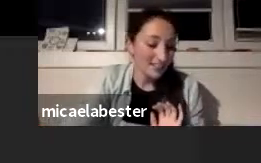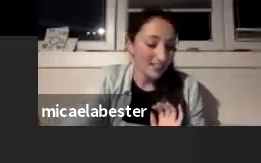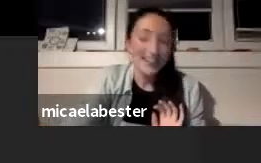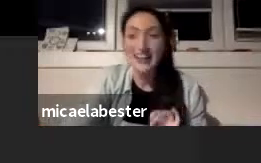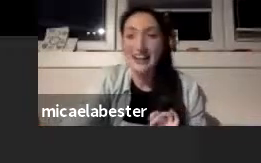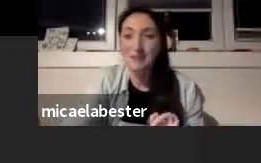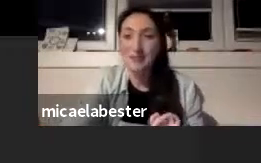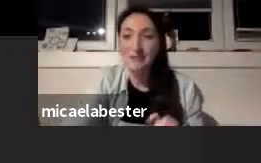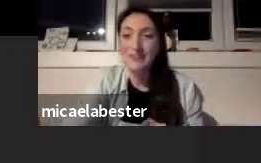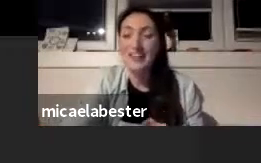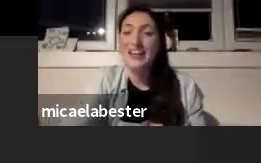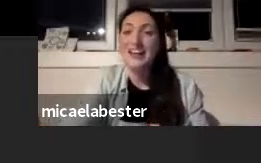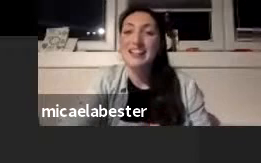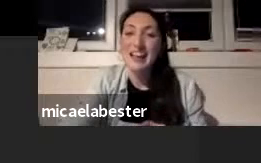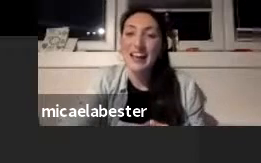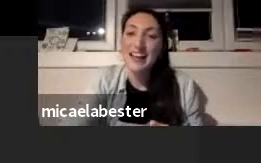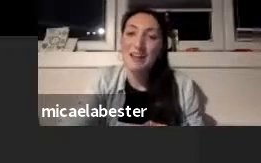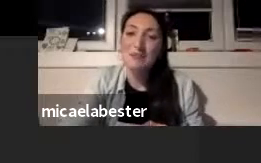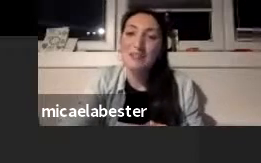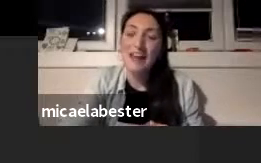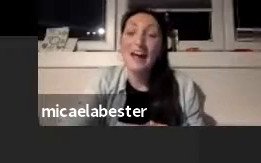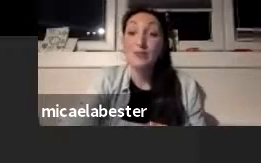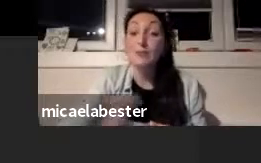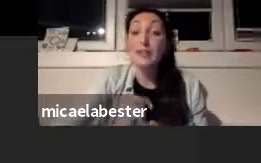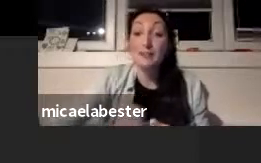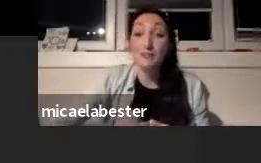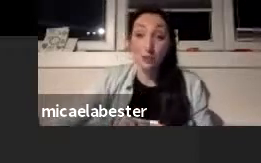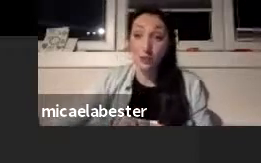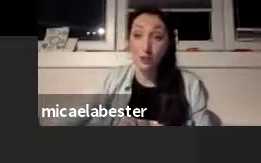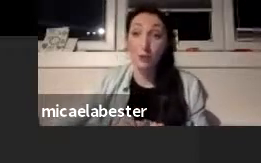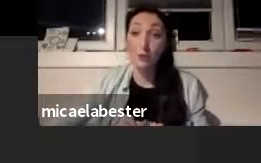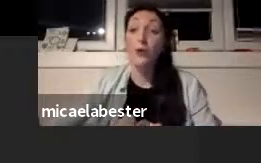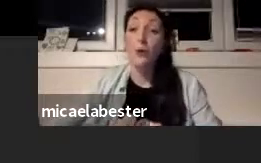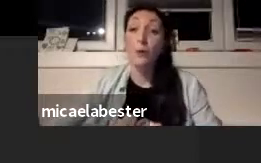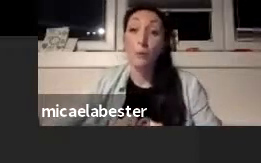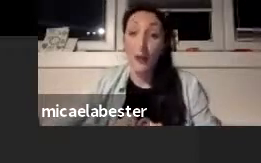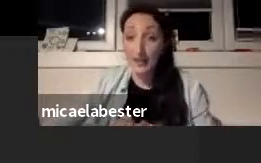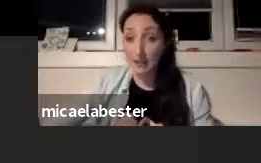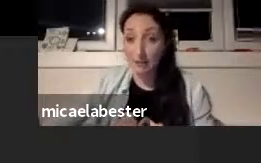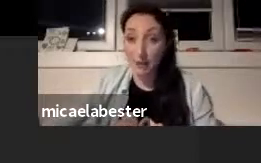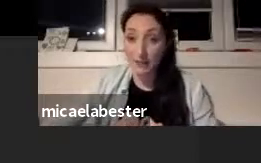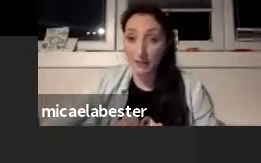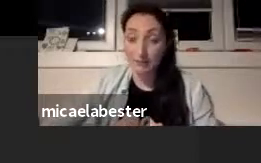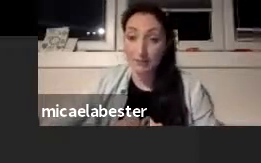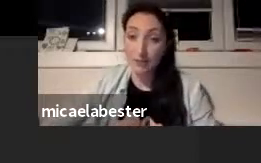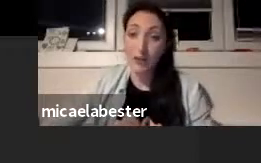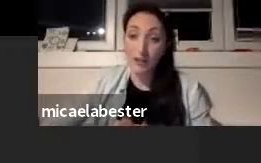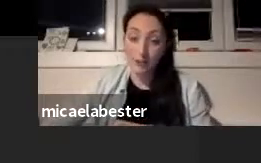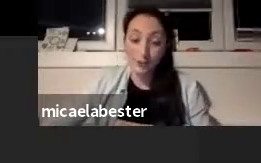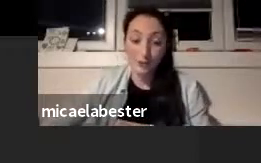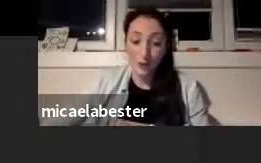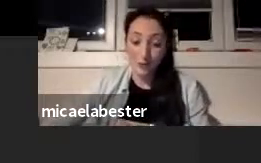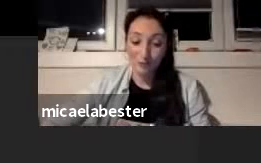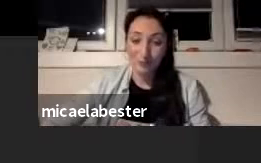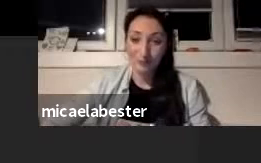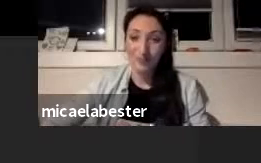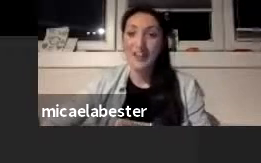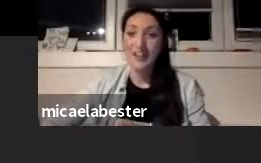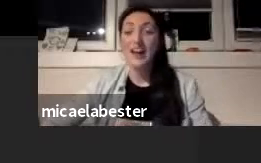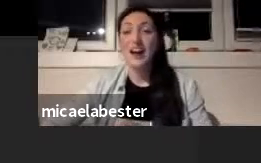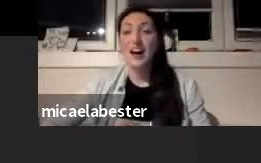Great, sign names. Sign names have to be given to you by a deaf person. You can't choose your